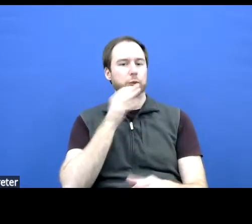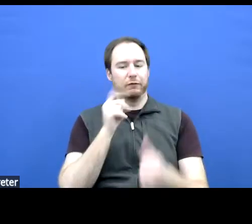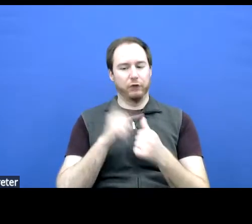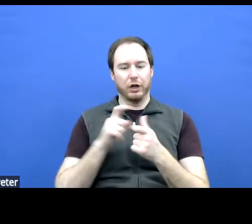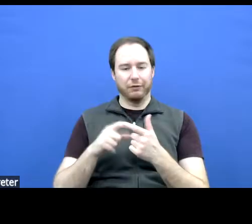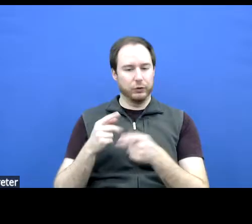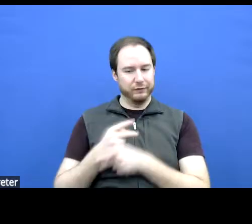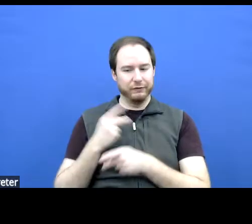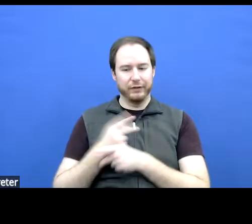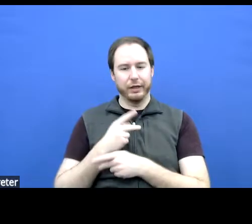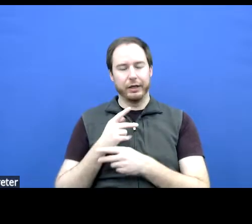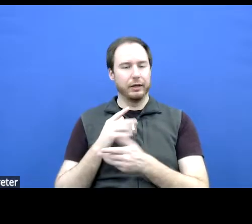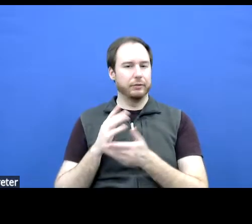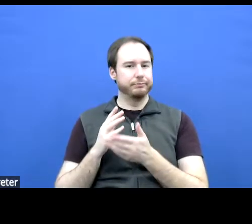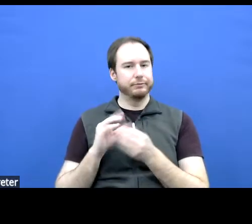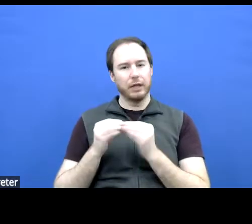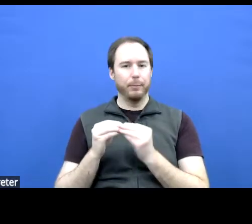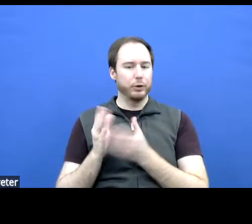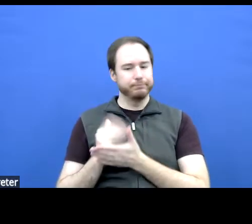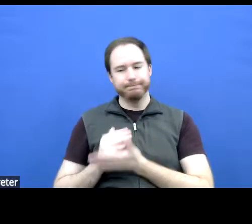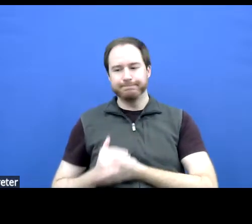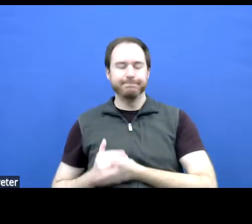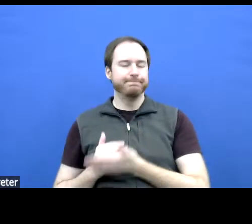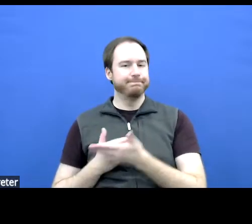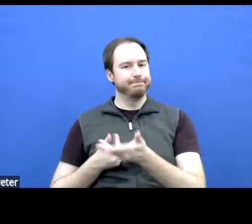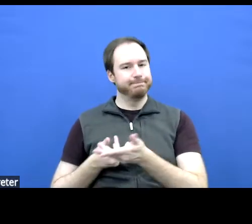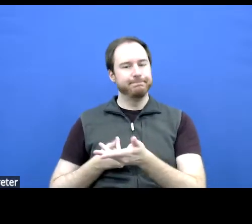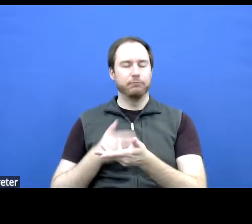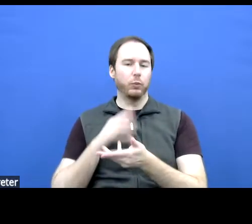I'm going to propose and see if we can put that together.